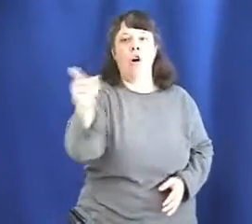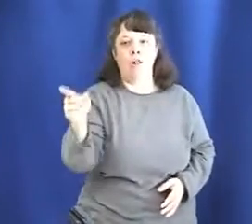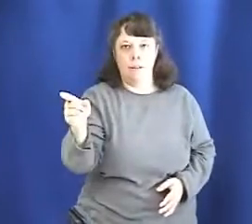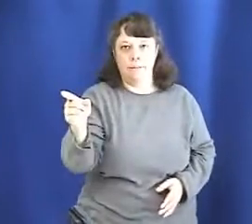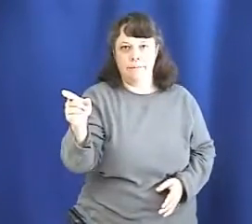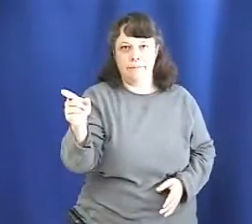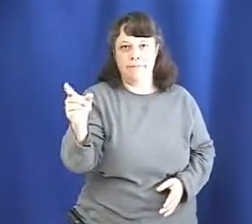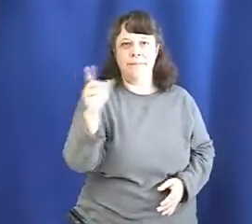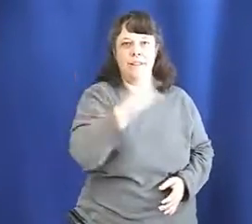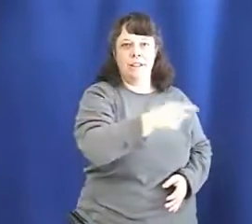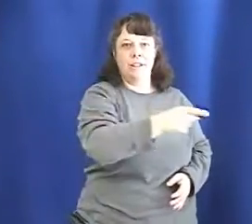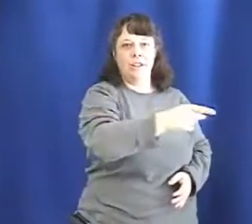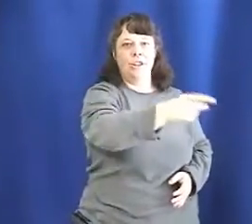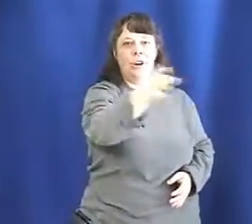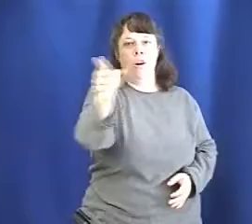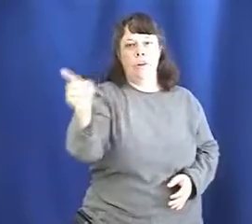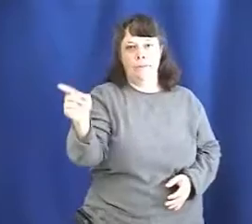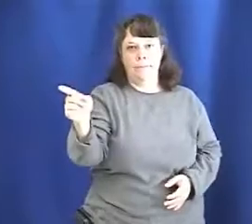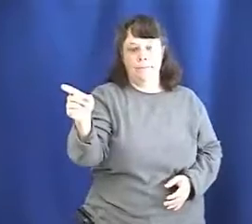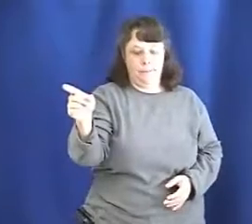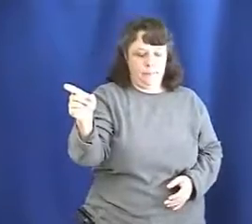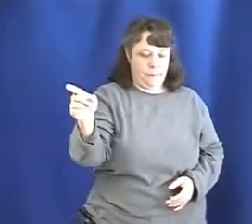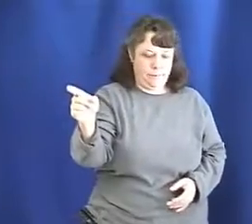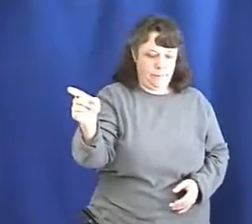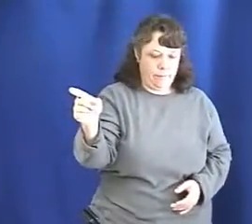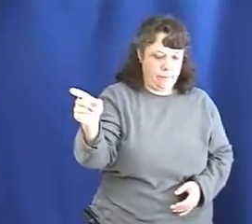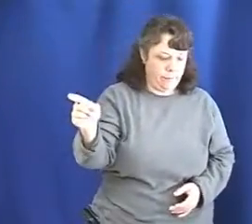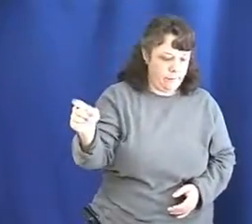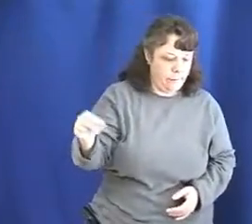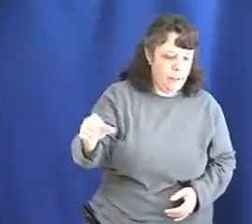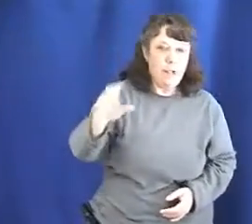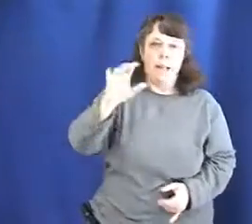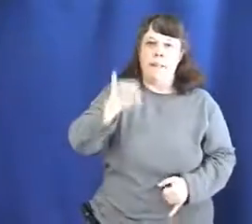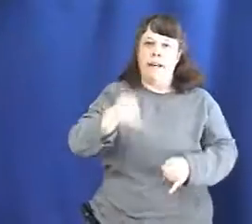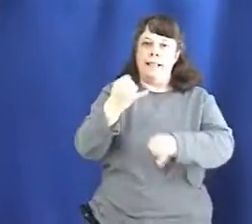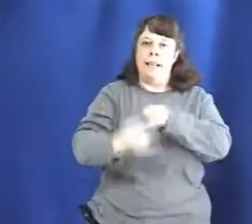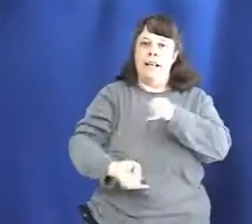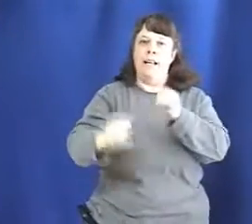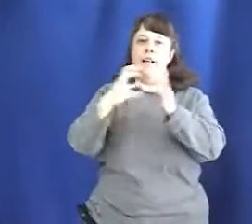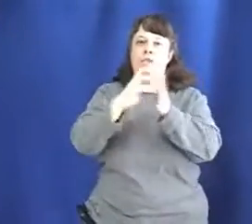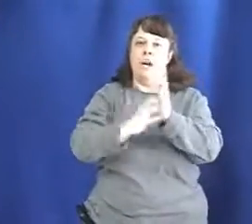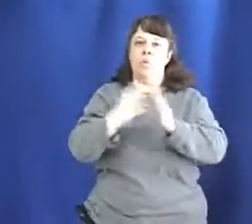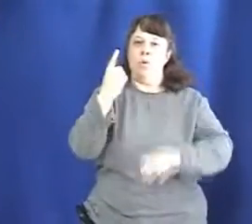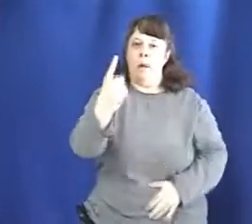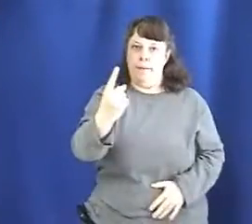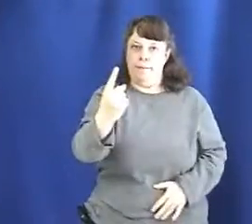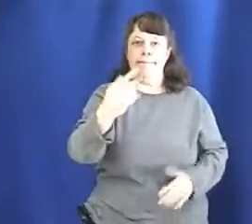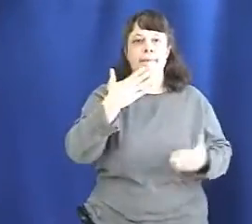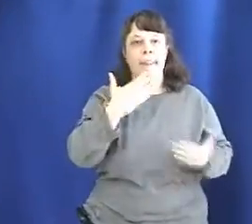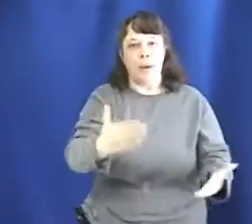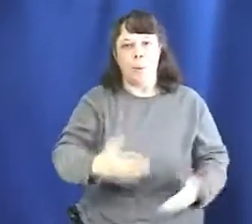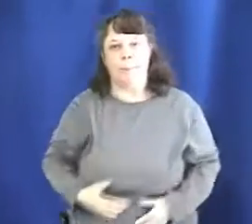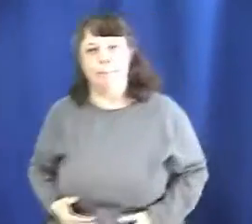Y'all. Y'all. That is the end of chapter 1. Thank you.